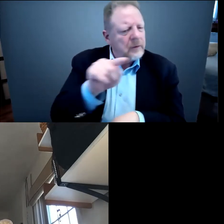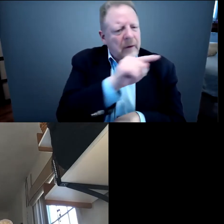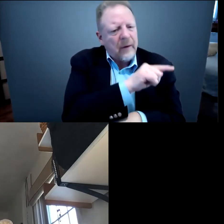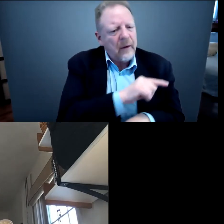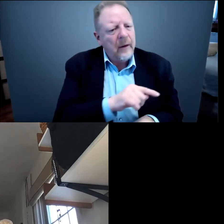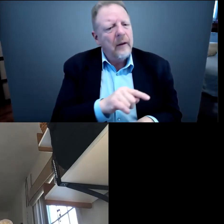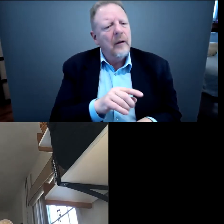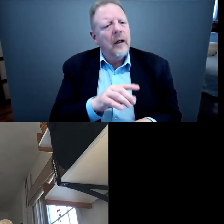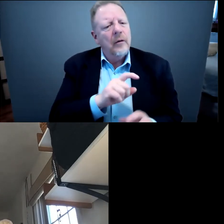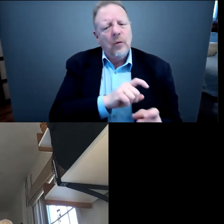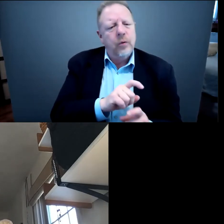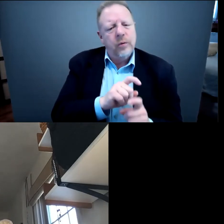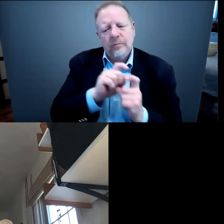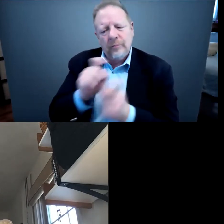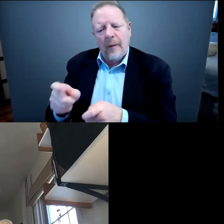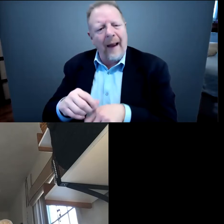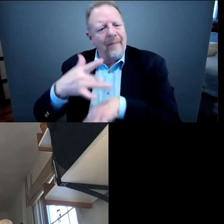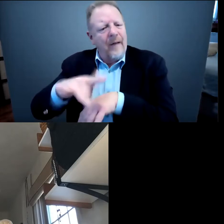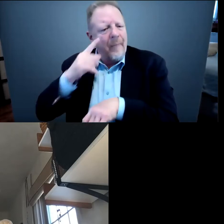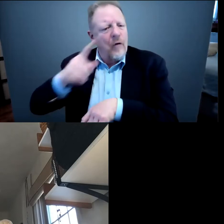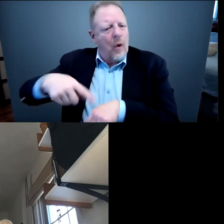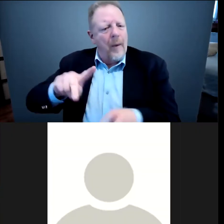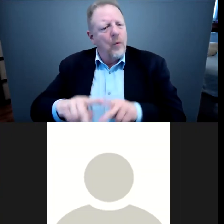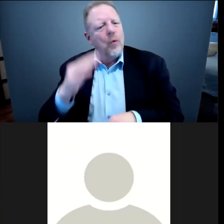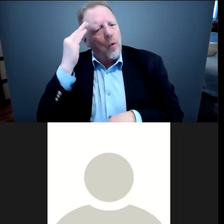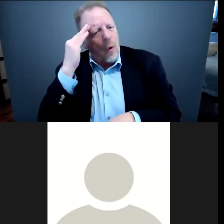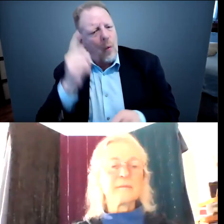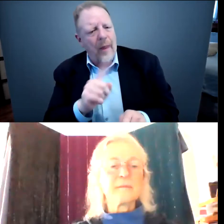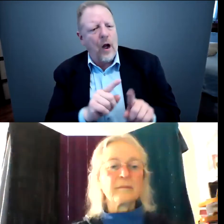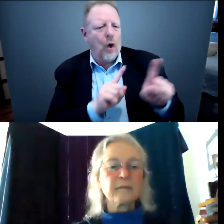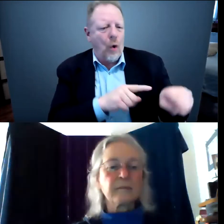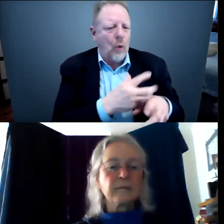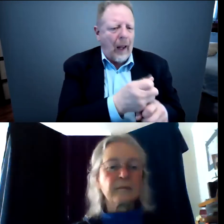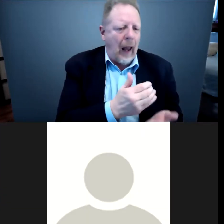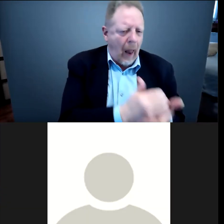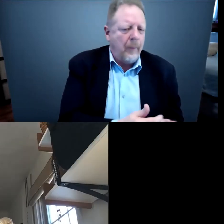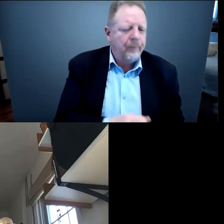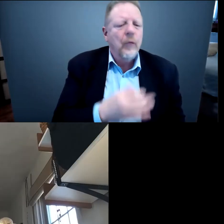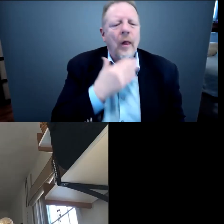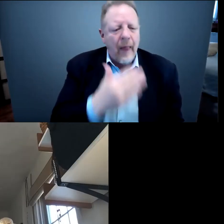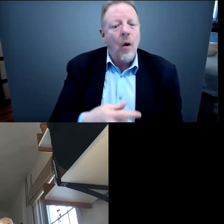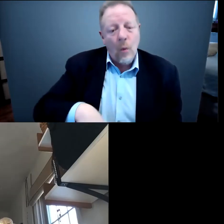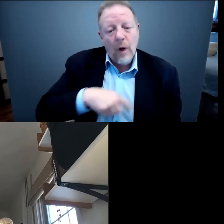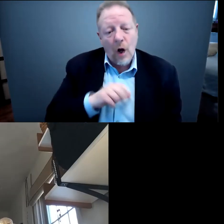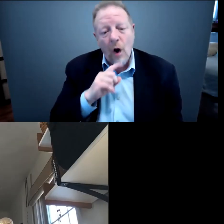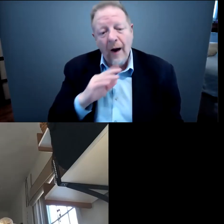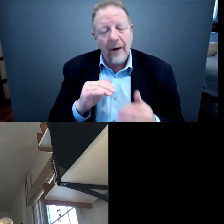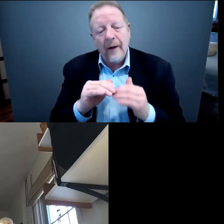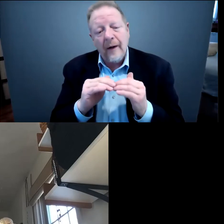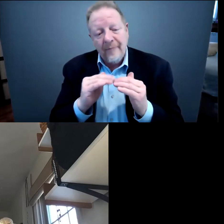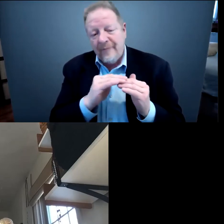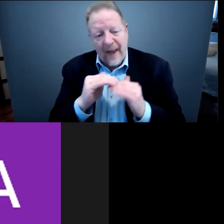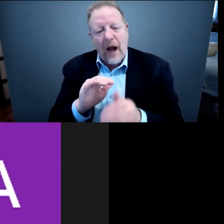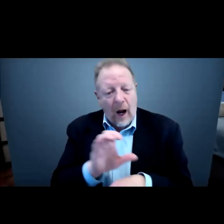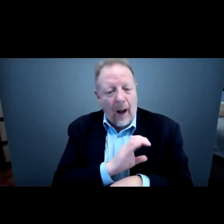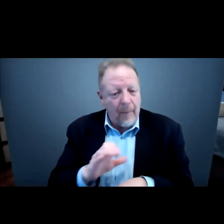society? Thank you very much, Amy. And we are a fairly new committee. So again, it's wonderful to